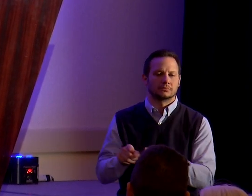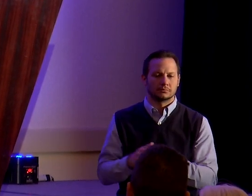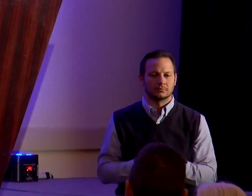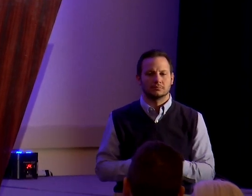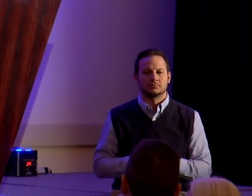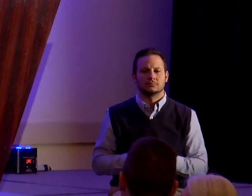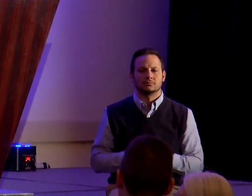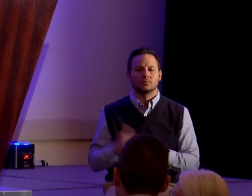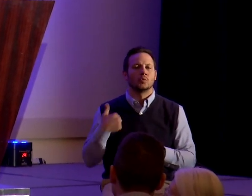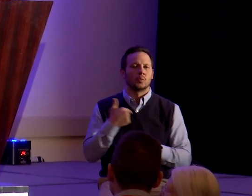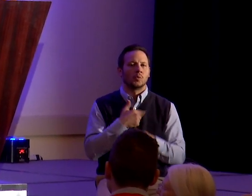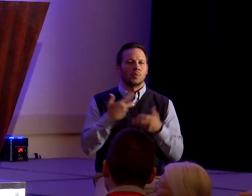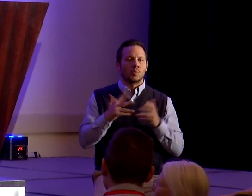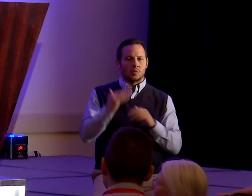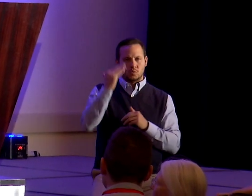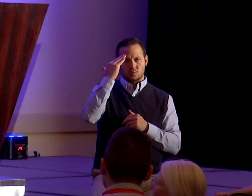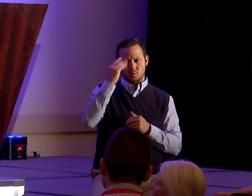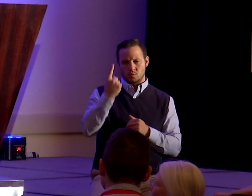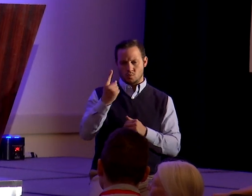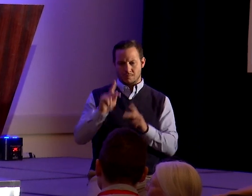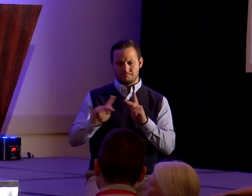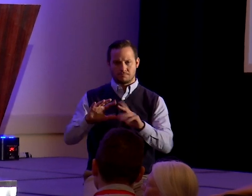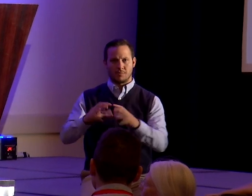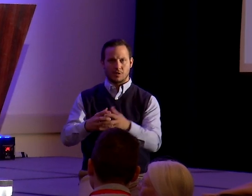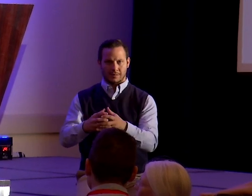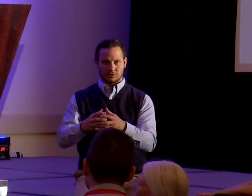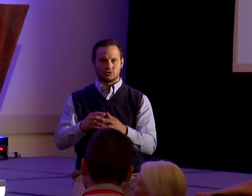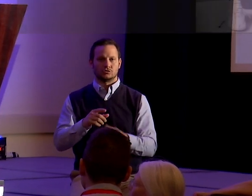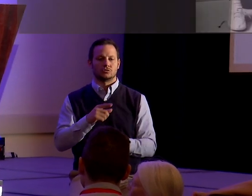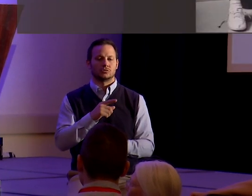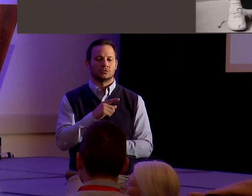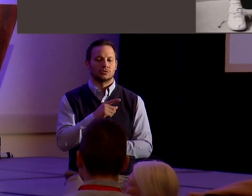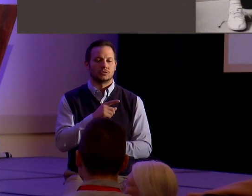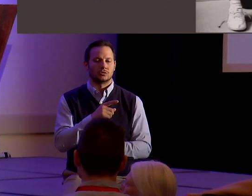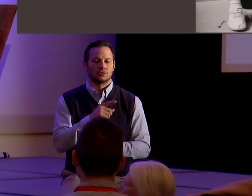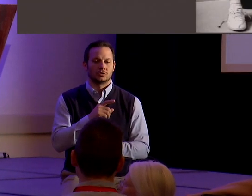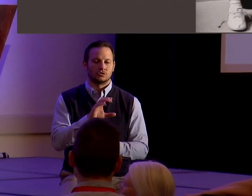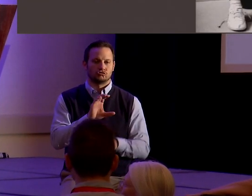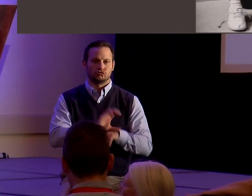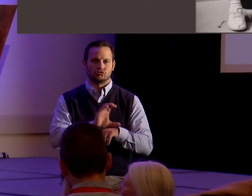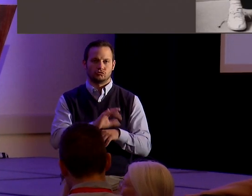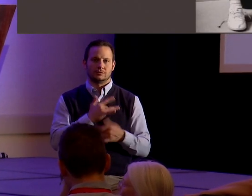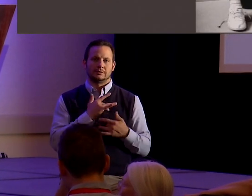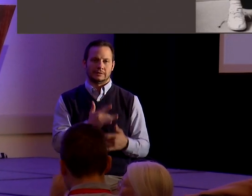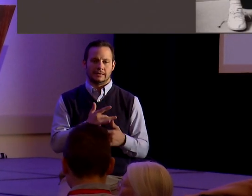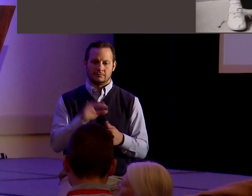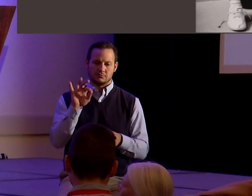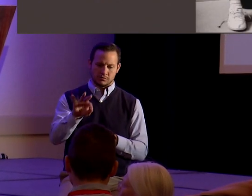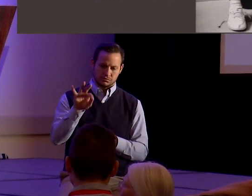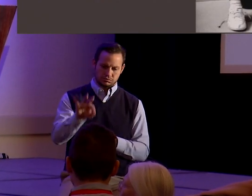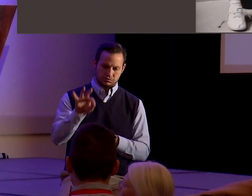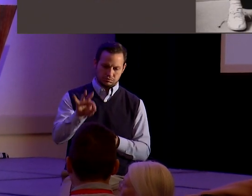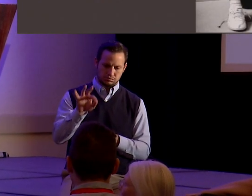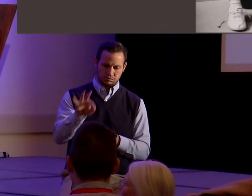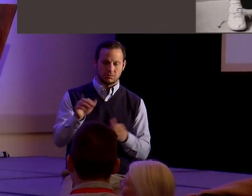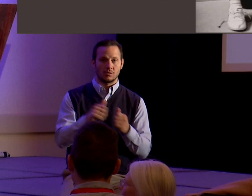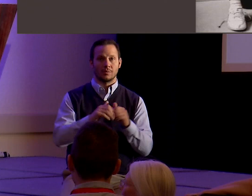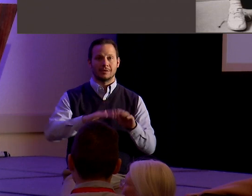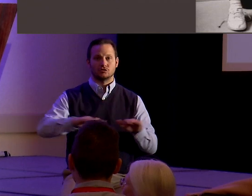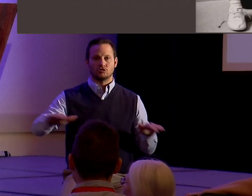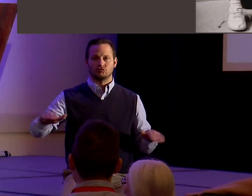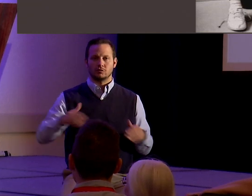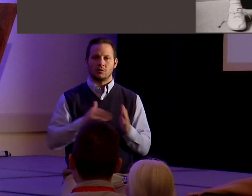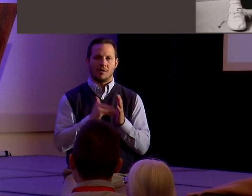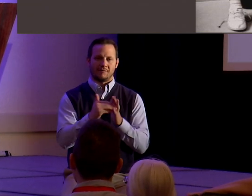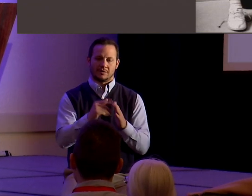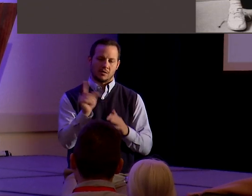We already know one population that the churches reach out to, they evangelize to over and over again, and it's children. Does anybody know the other